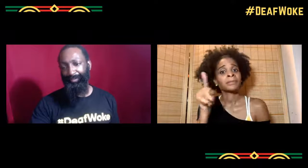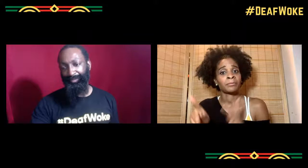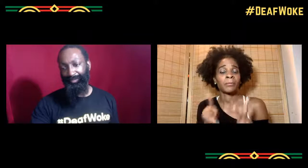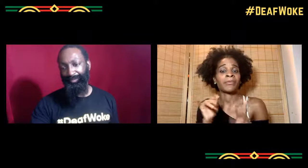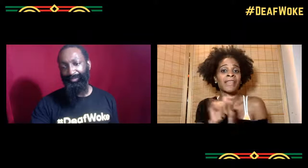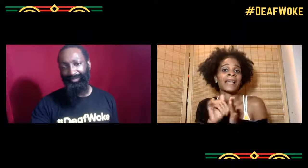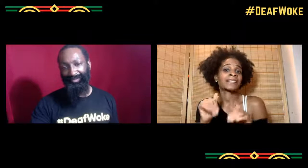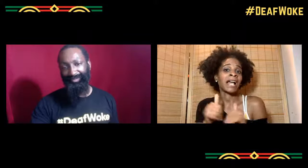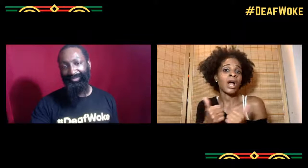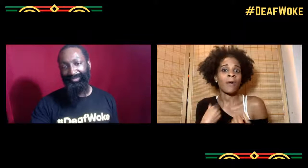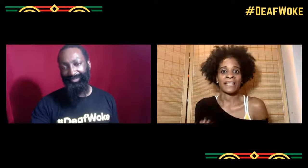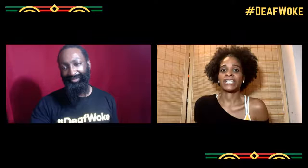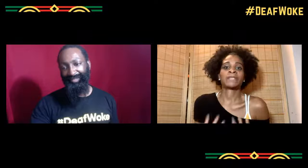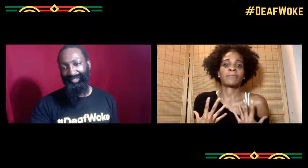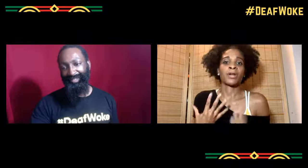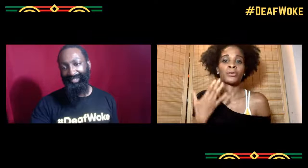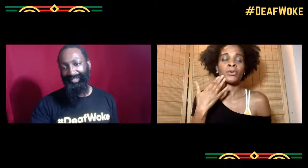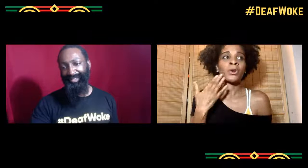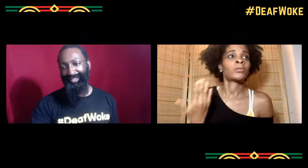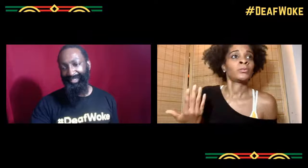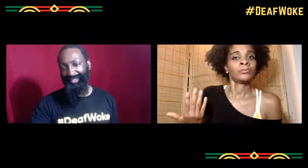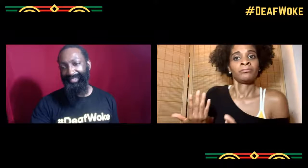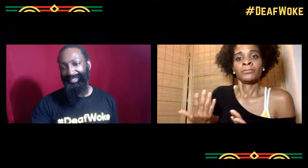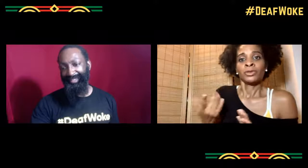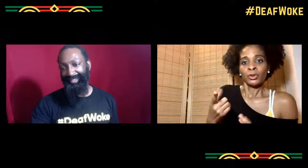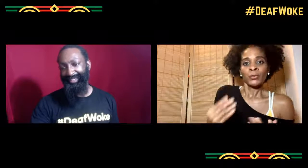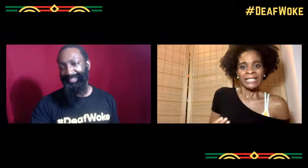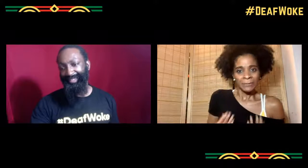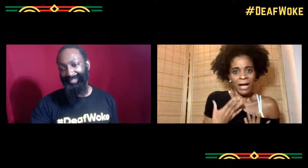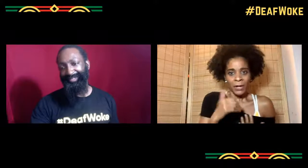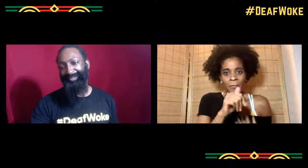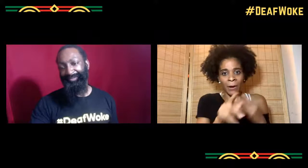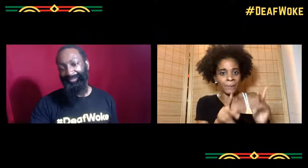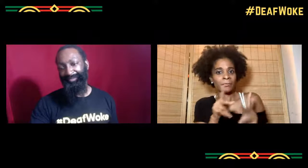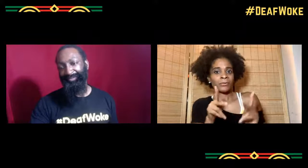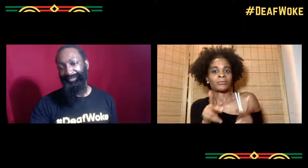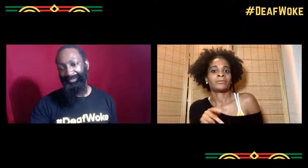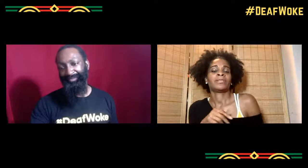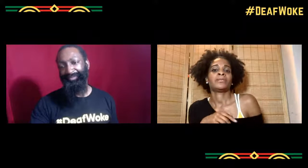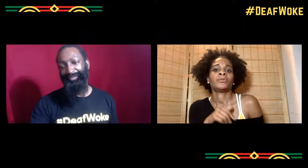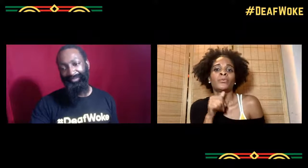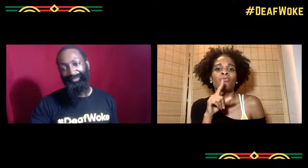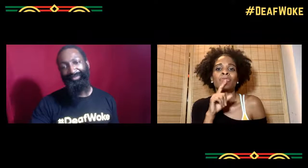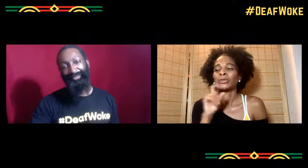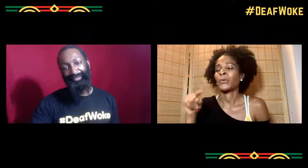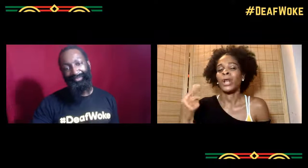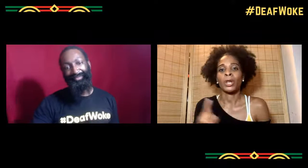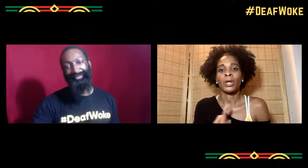And I definitely have felt inspired by other people